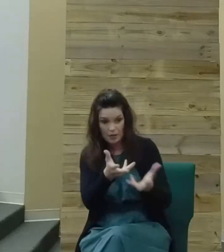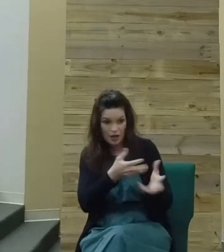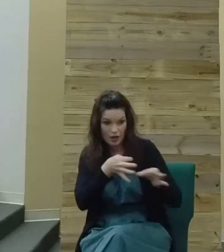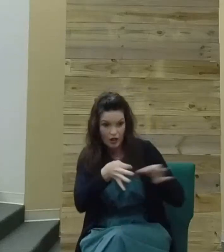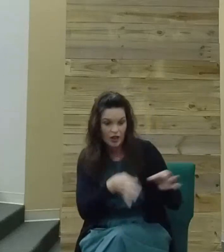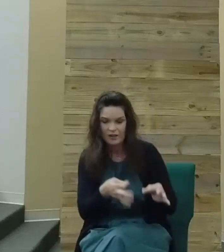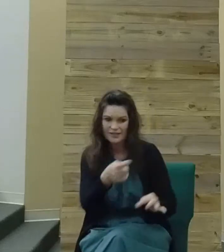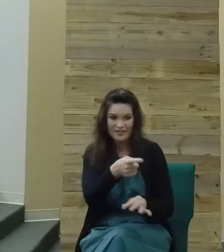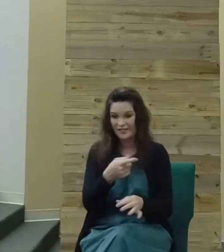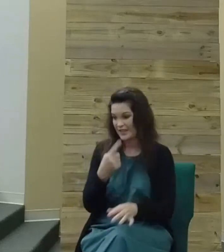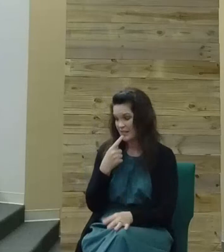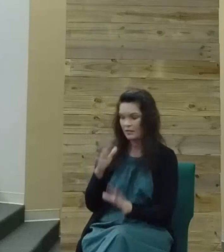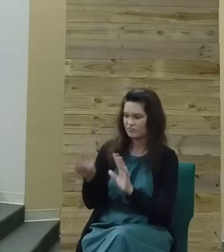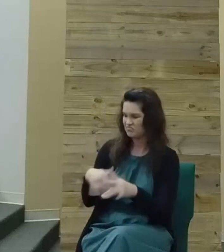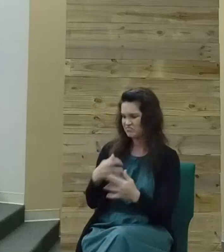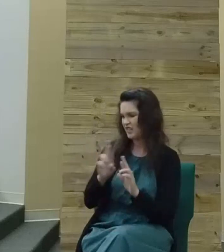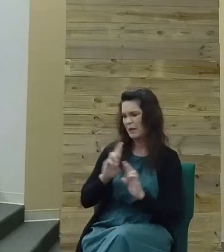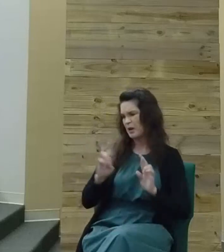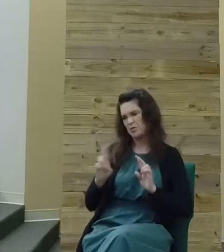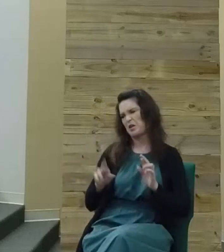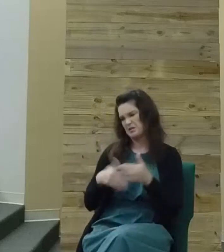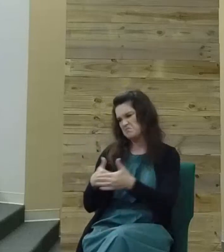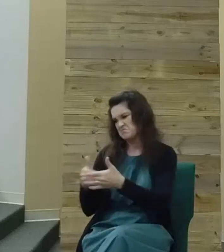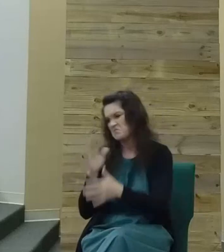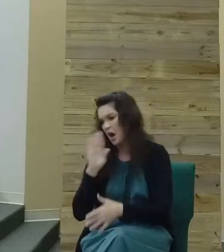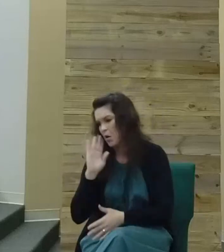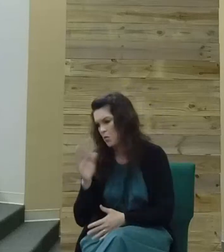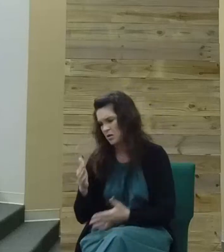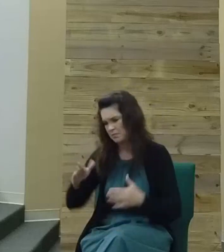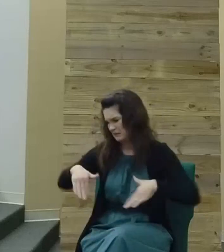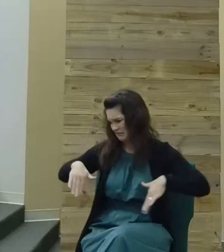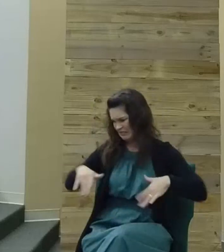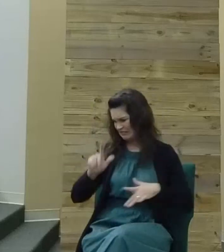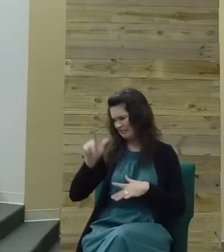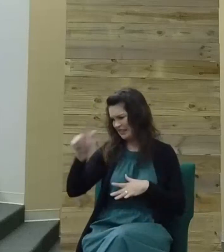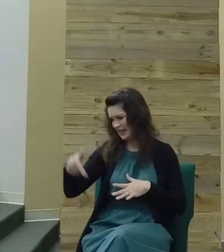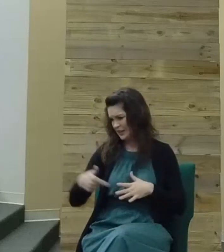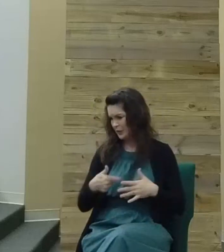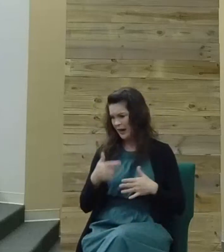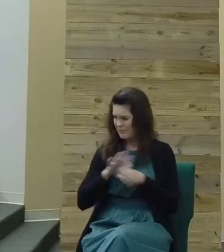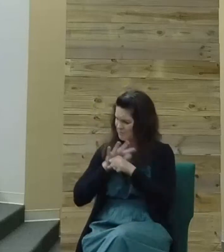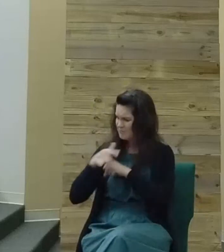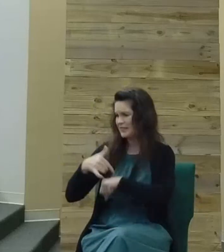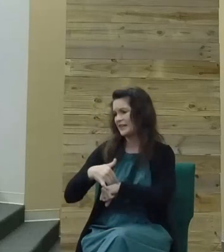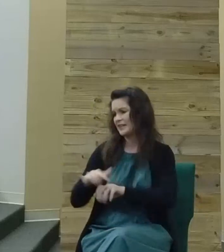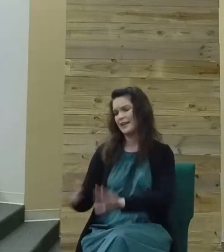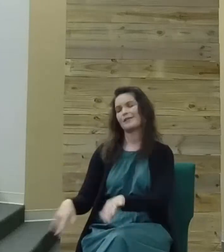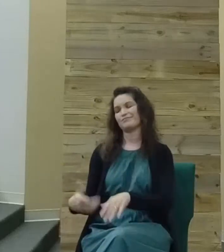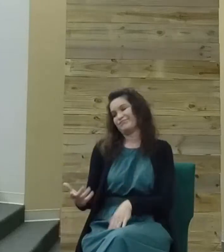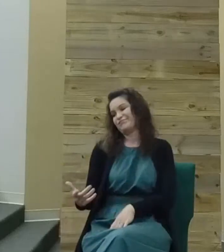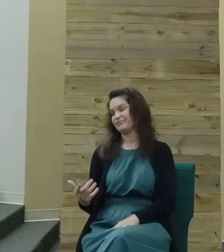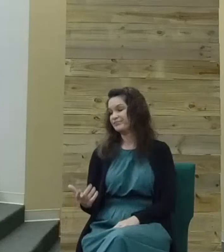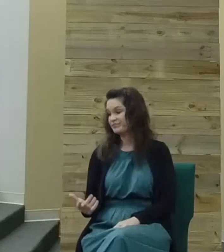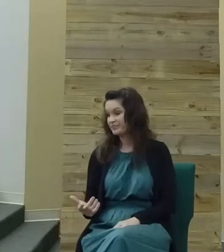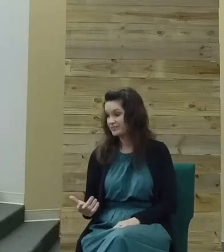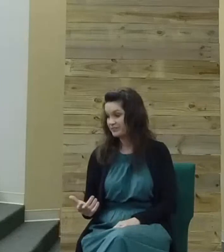not ready yet. I'll get there, but I'm just not there yet. I'll do it later. I have plenty of time.